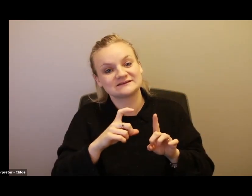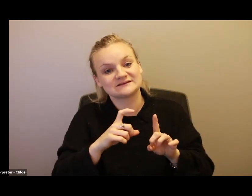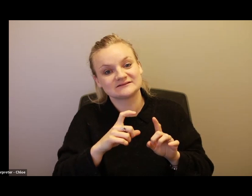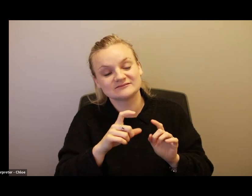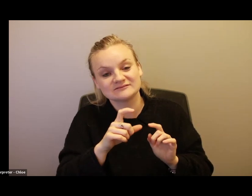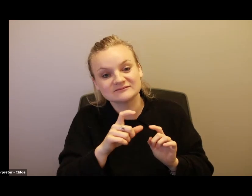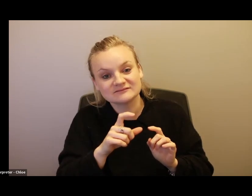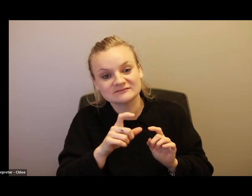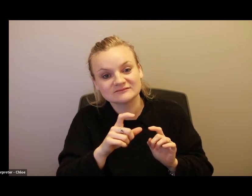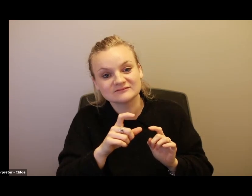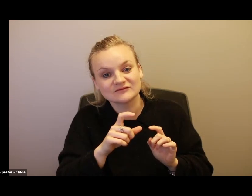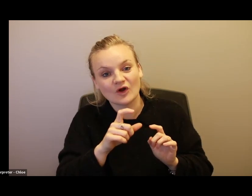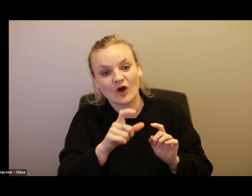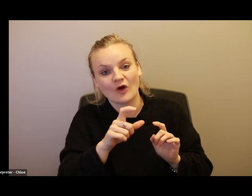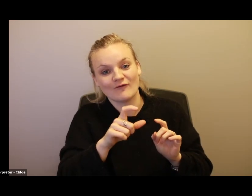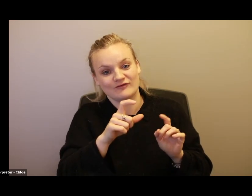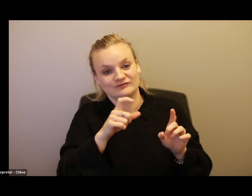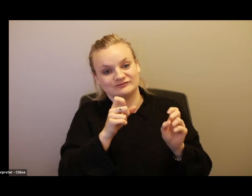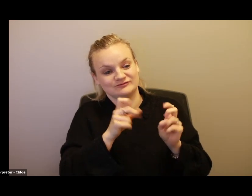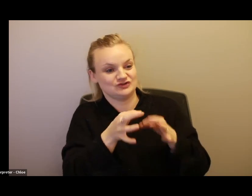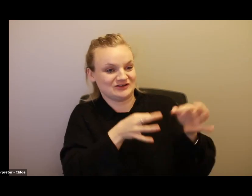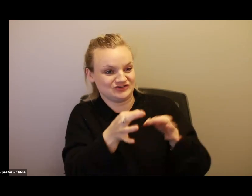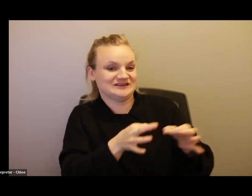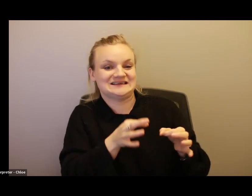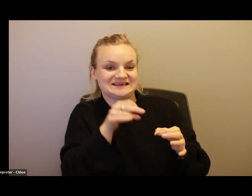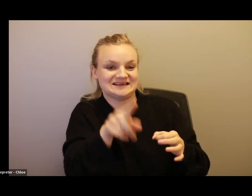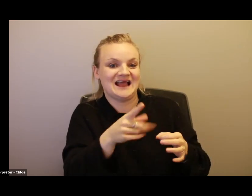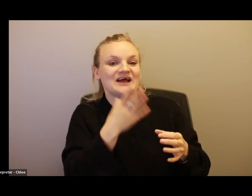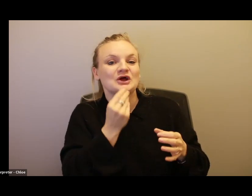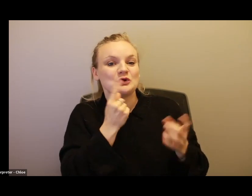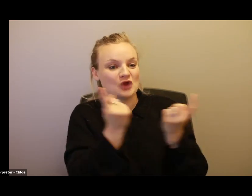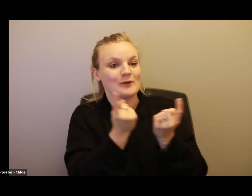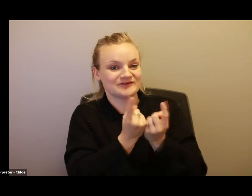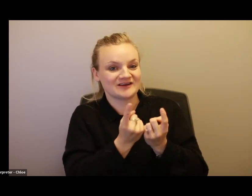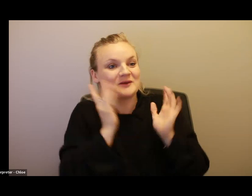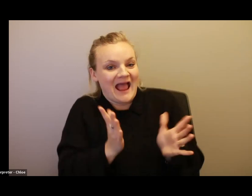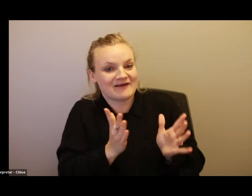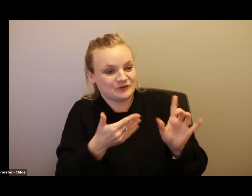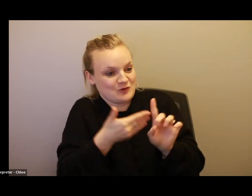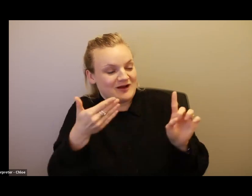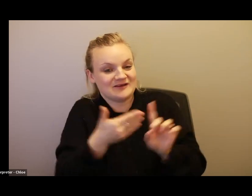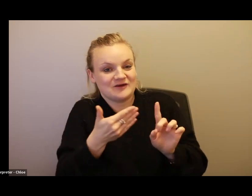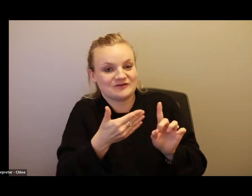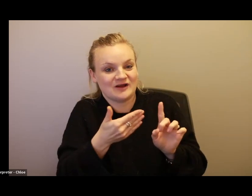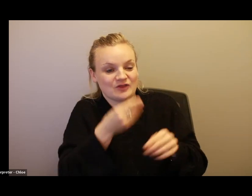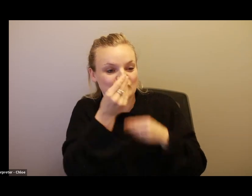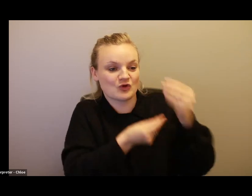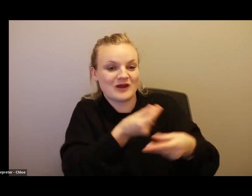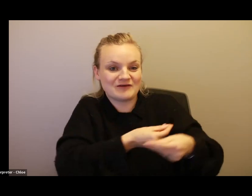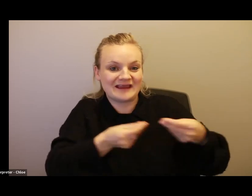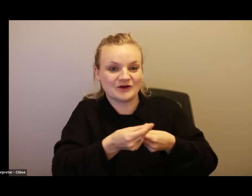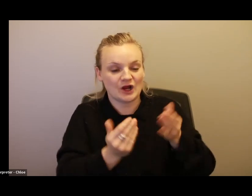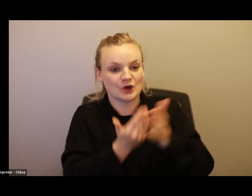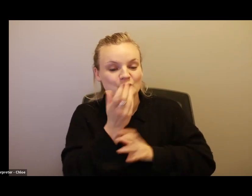it with objects because I think we have to be able to tell the story of economics and the new way